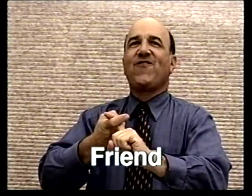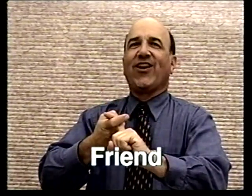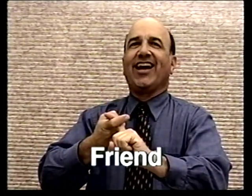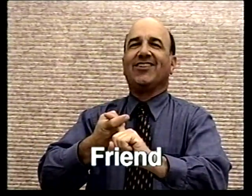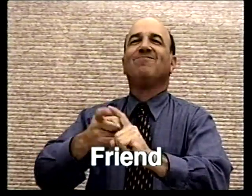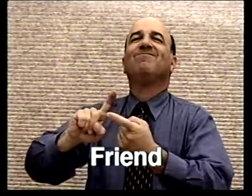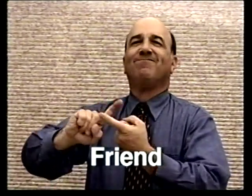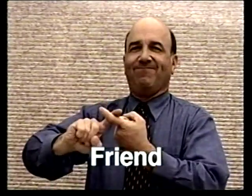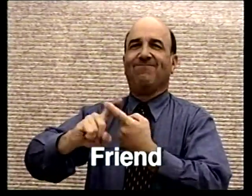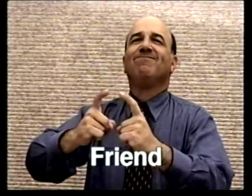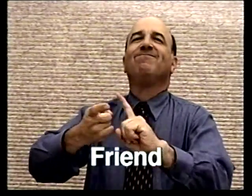Friend.